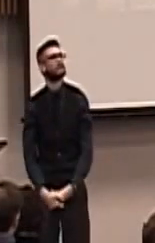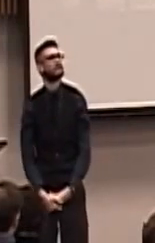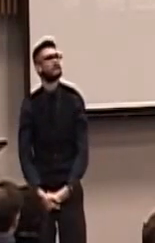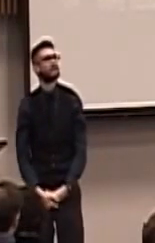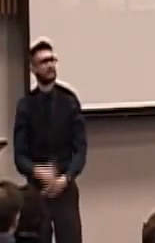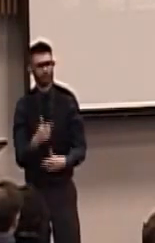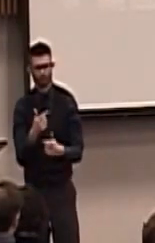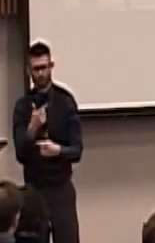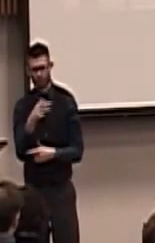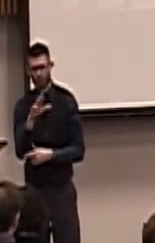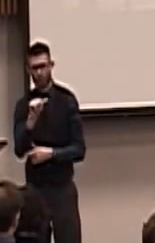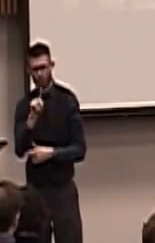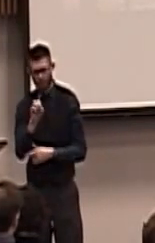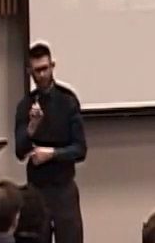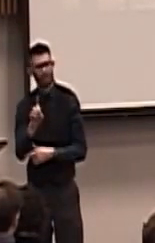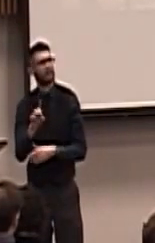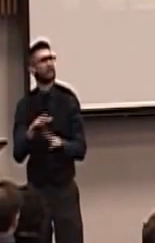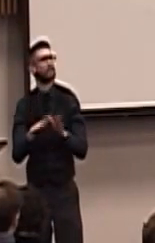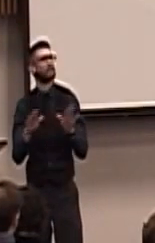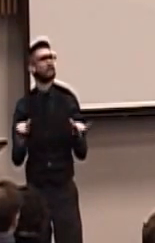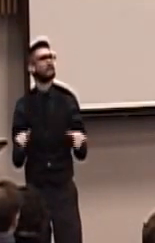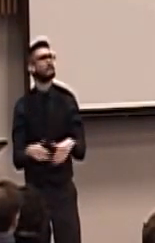grandkids.